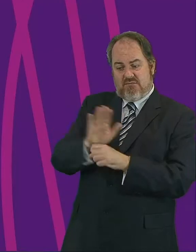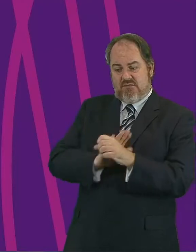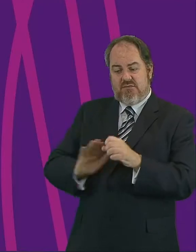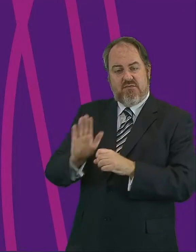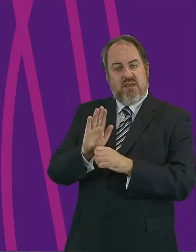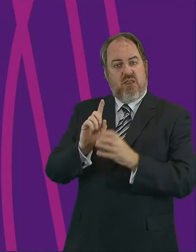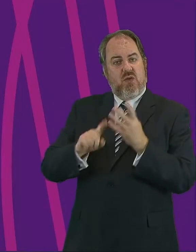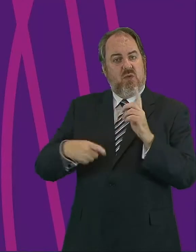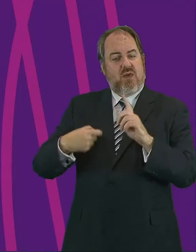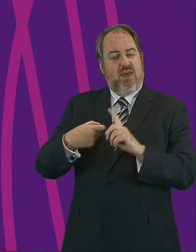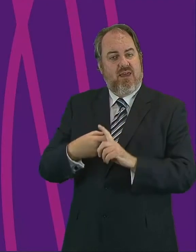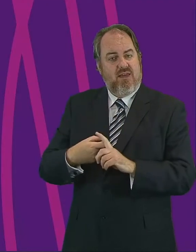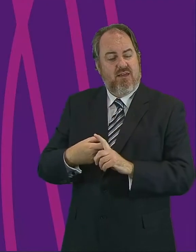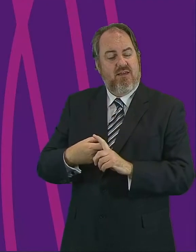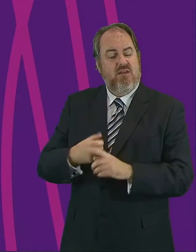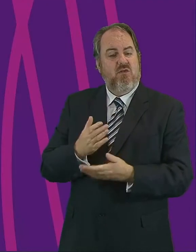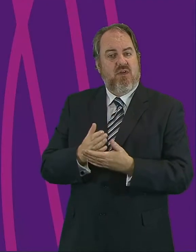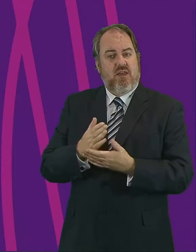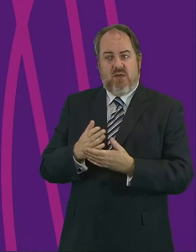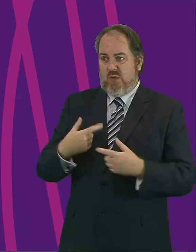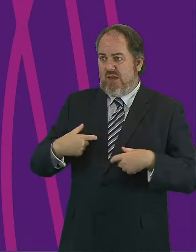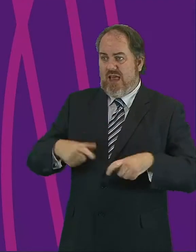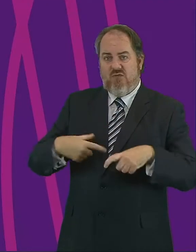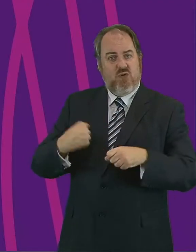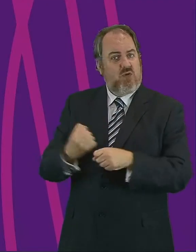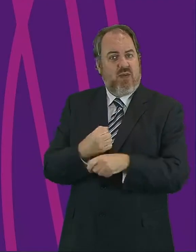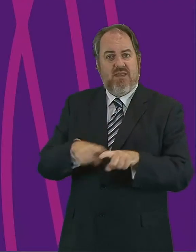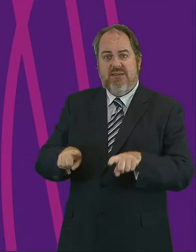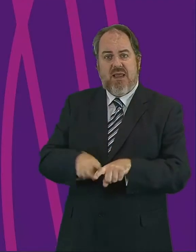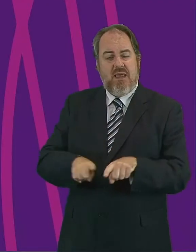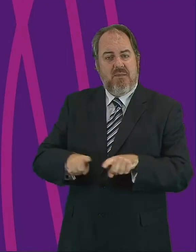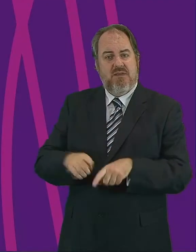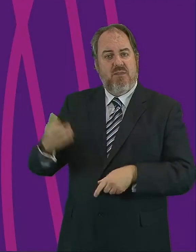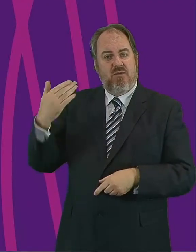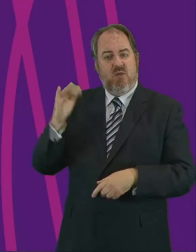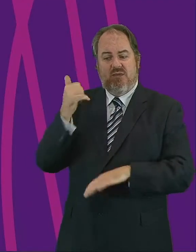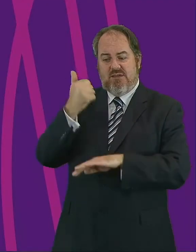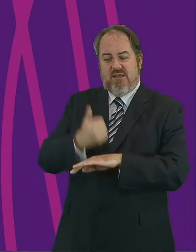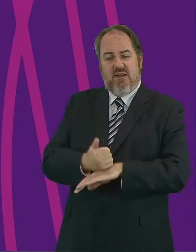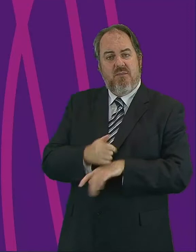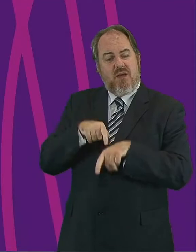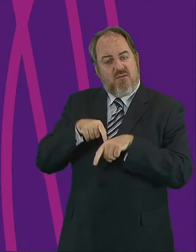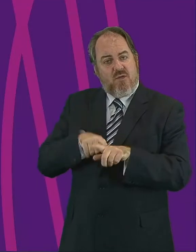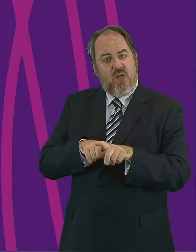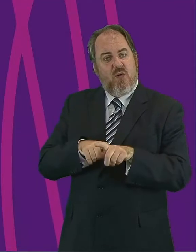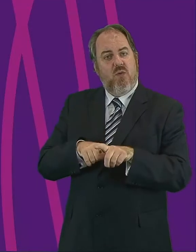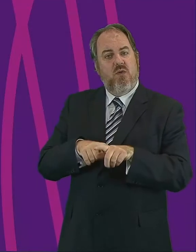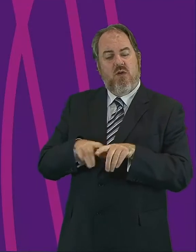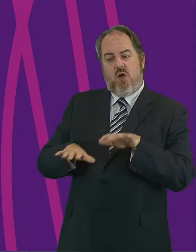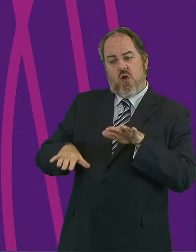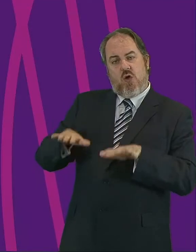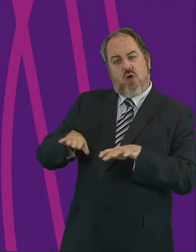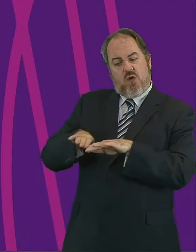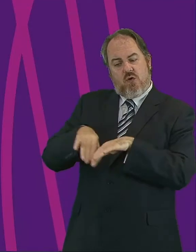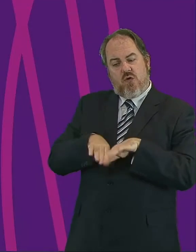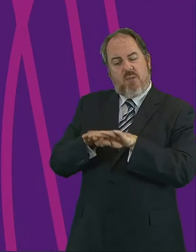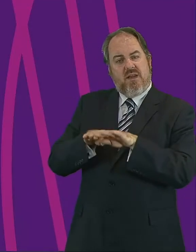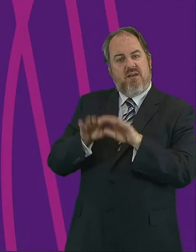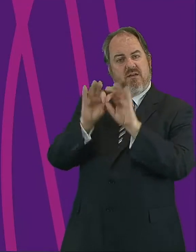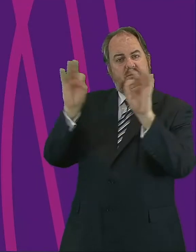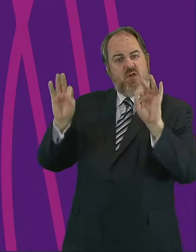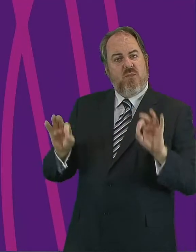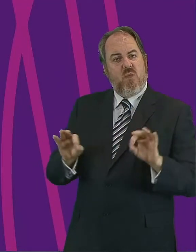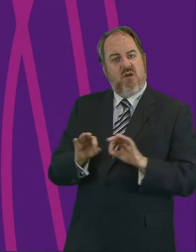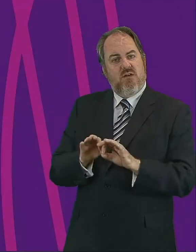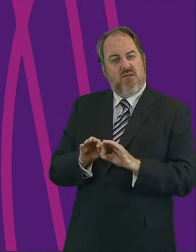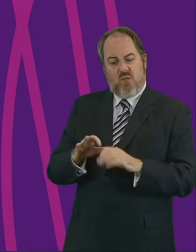way forward is to do what we're already doing, to bring into effect the common frameworks currently being negotiated between the UK Government and devolved administrations